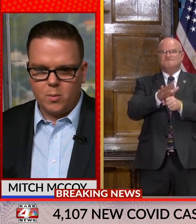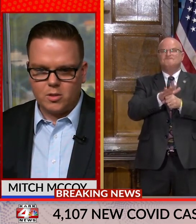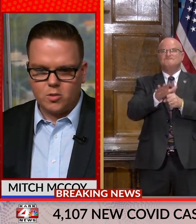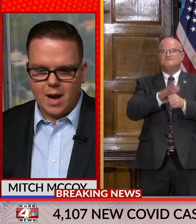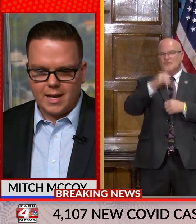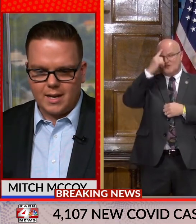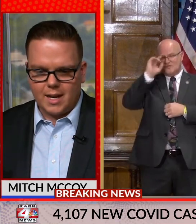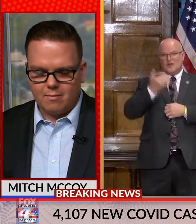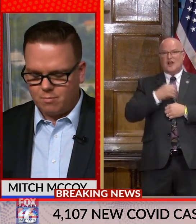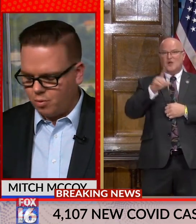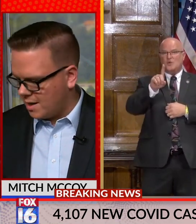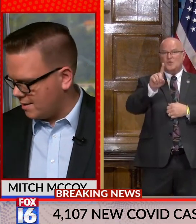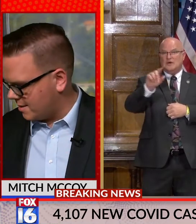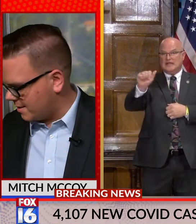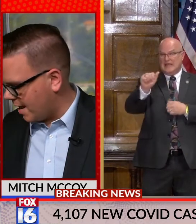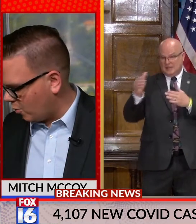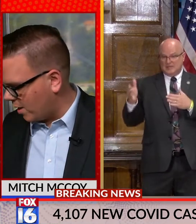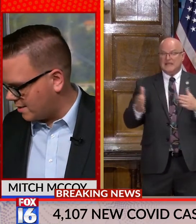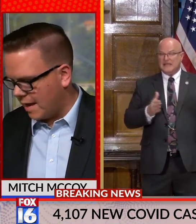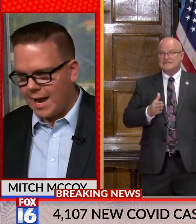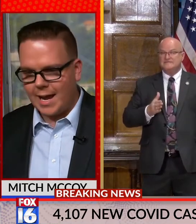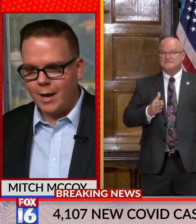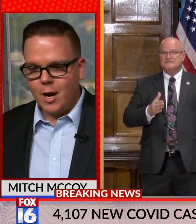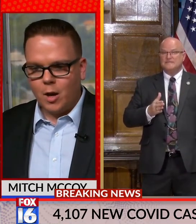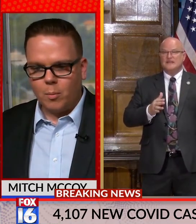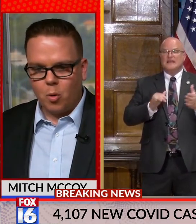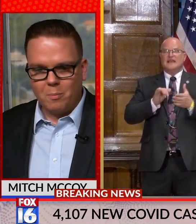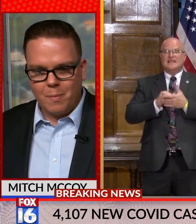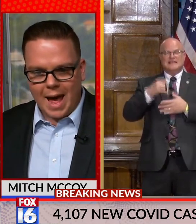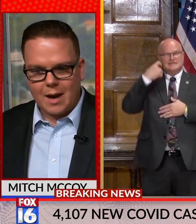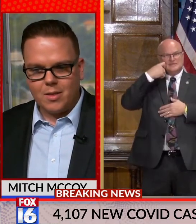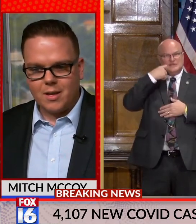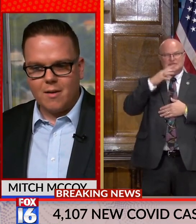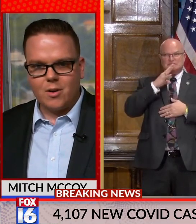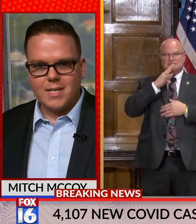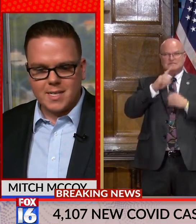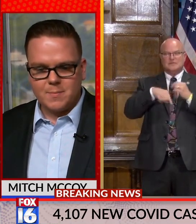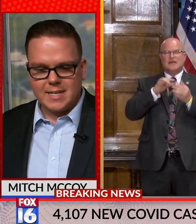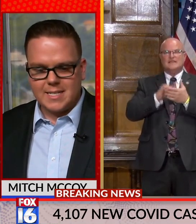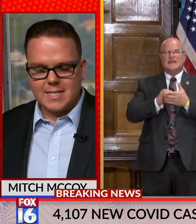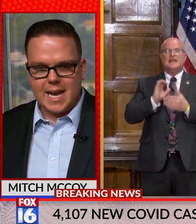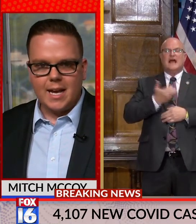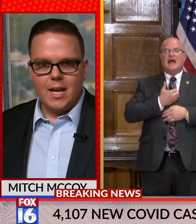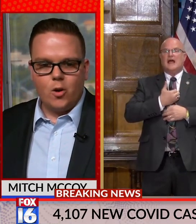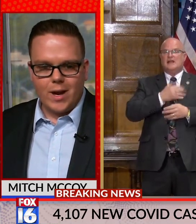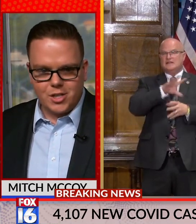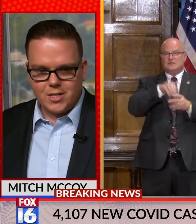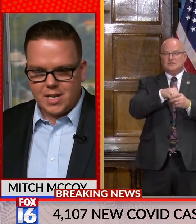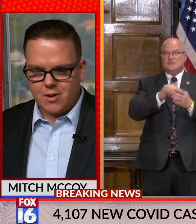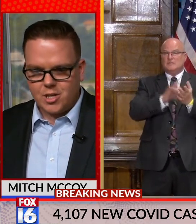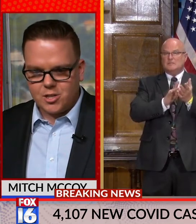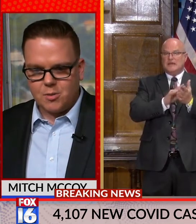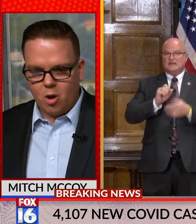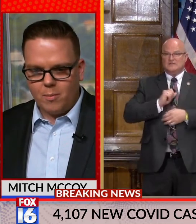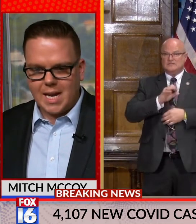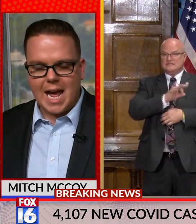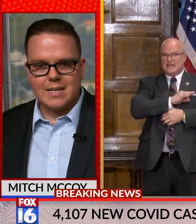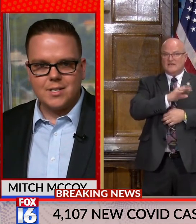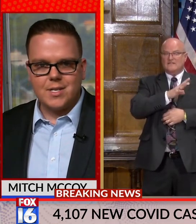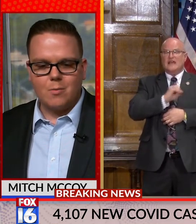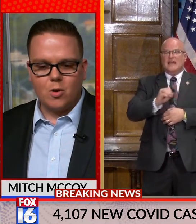We will try and process exactly what he's saying and report back. The governor is expecting to take questions here in just a